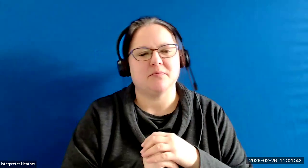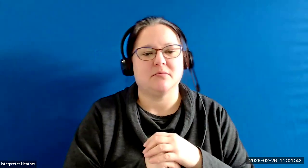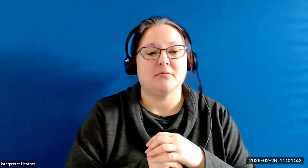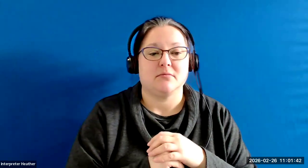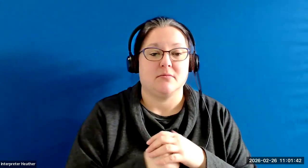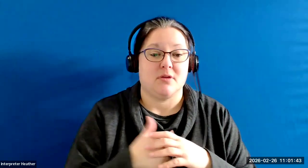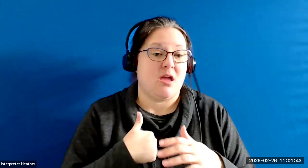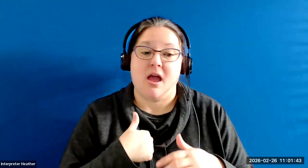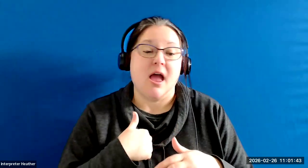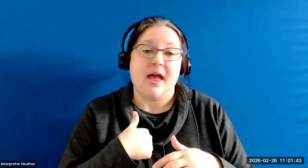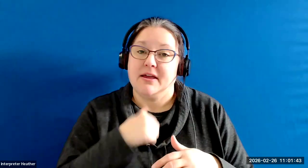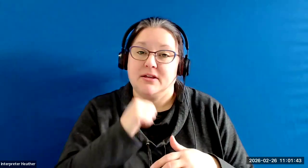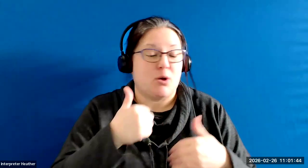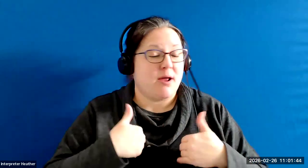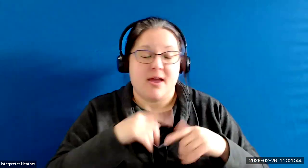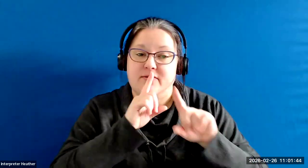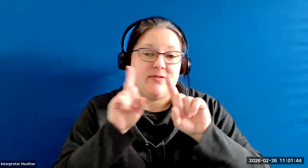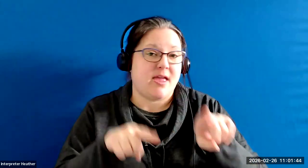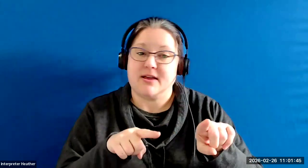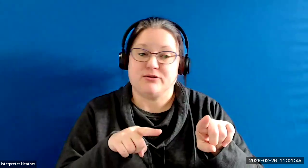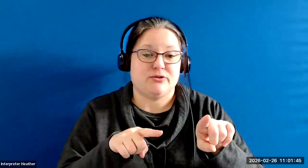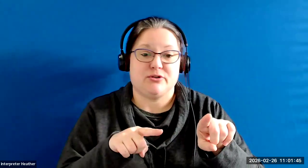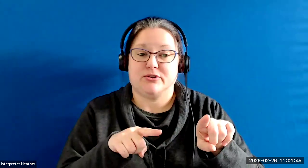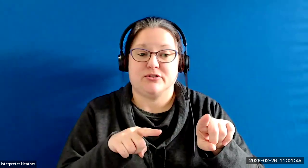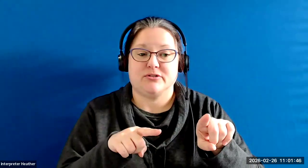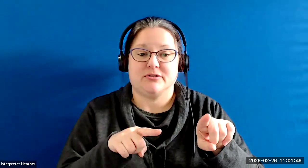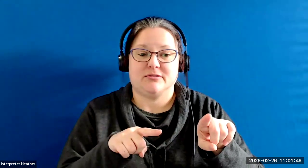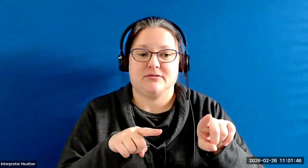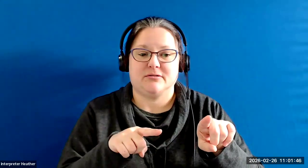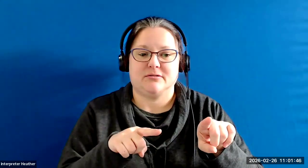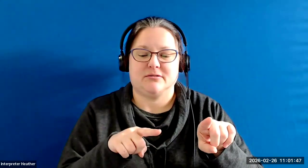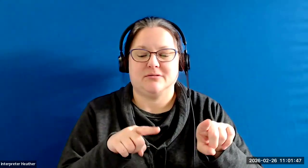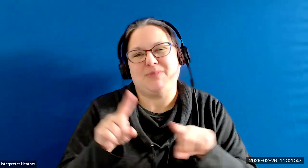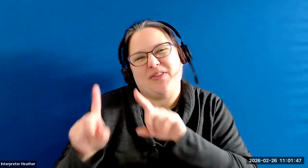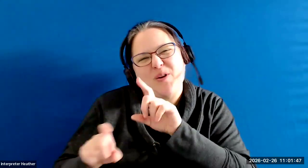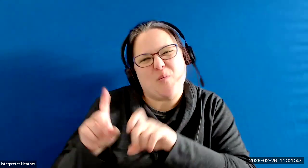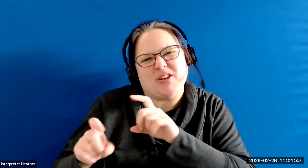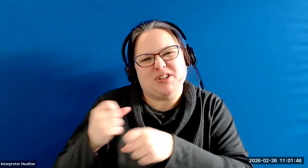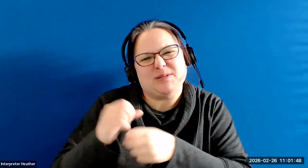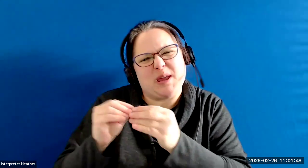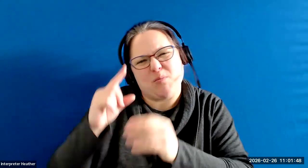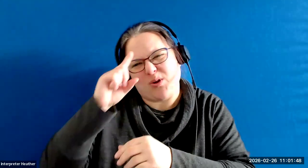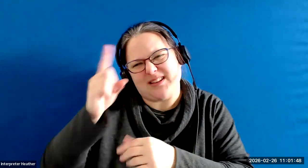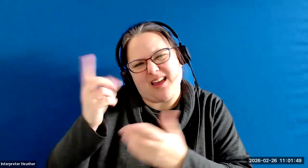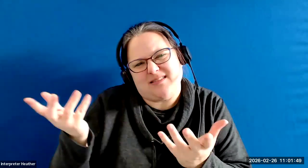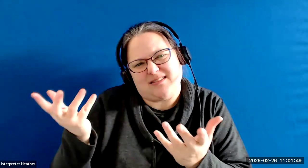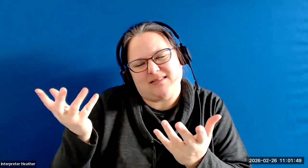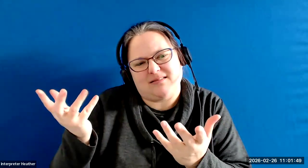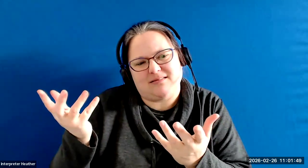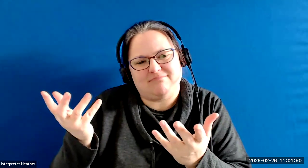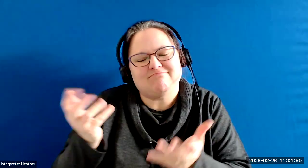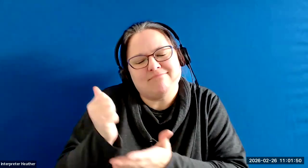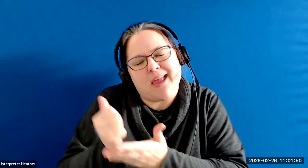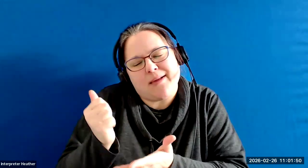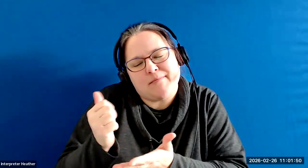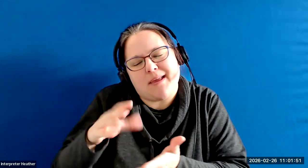might not have the answers, but the questions make more sense. Amen.